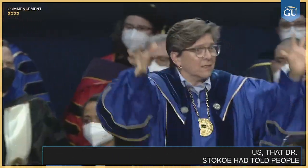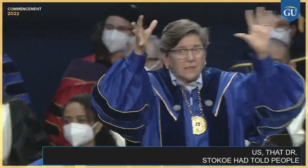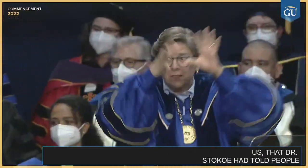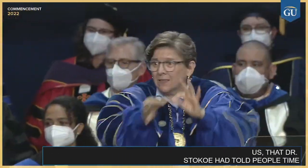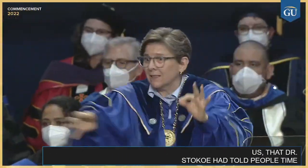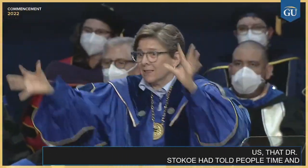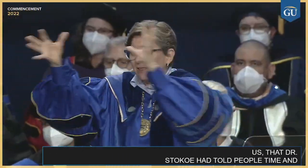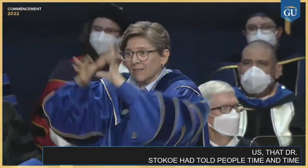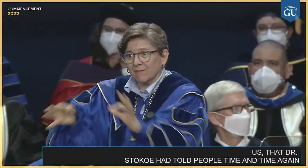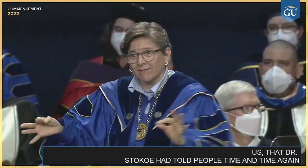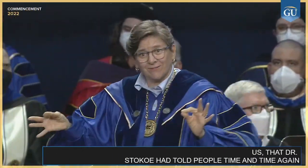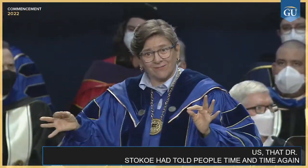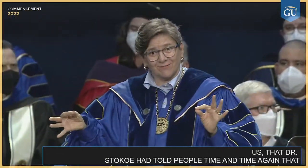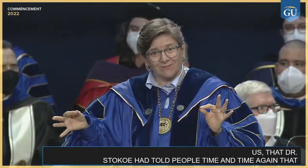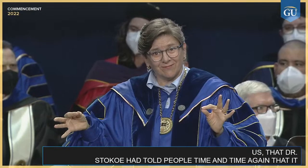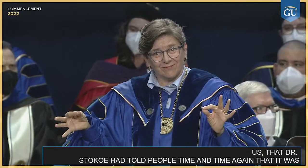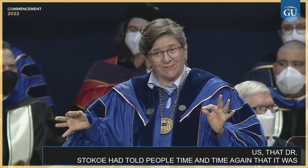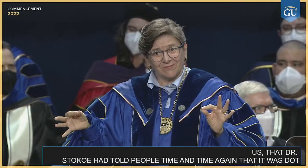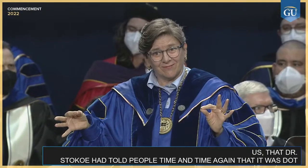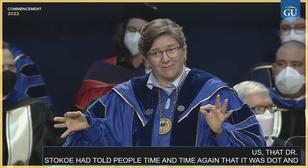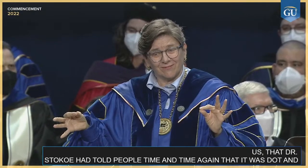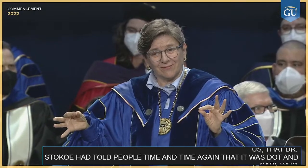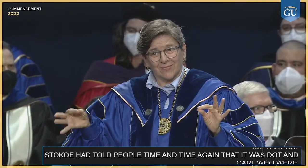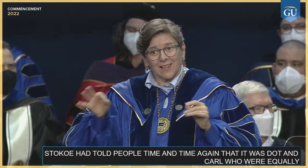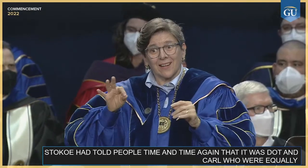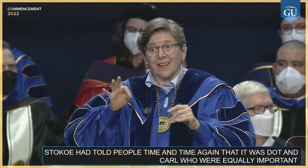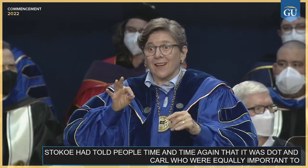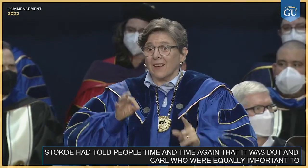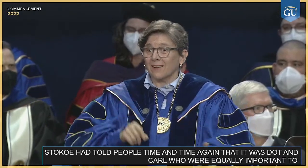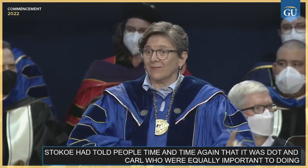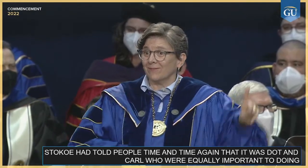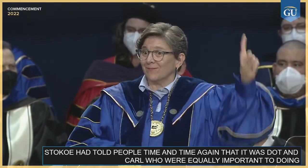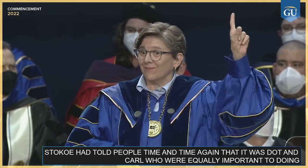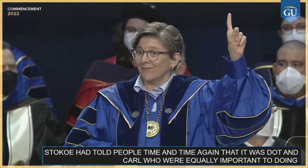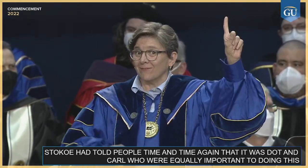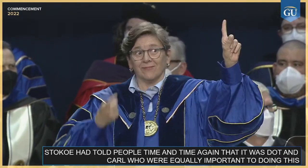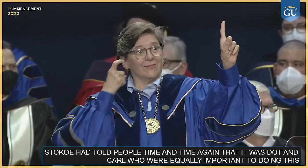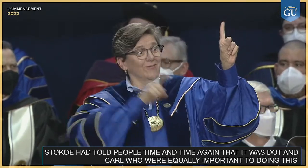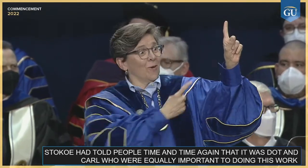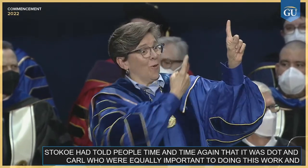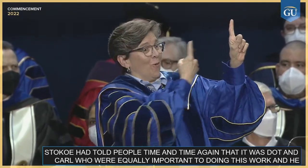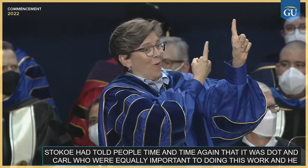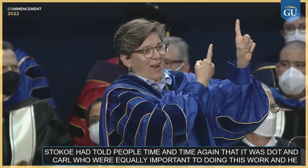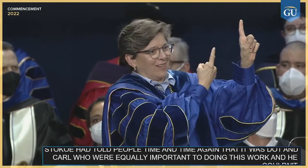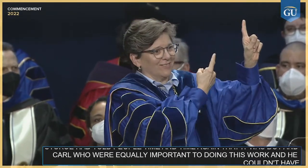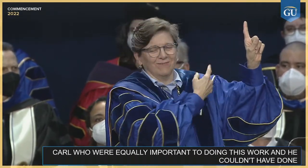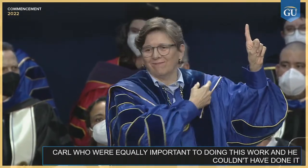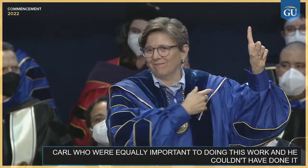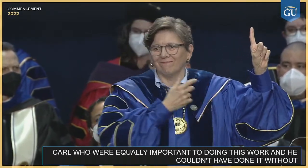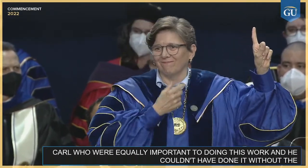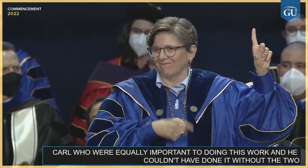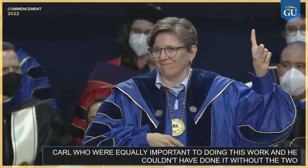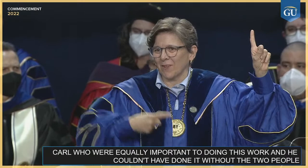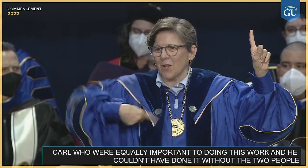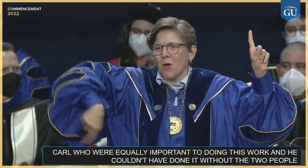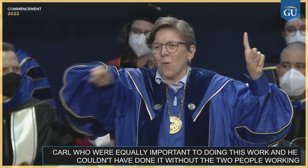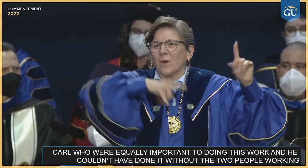him. He said that repeatedly to different individuals, and yet he was the only one who was recognized for the